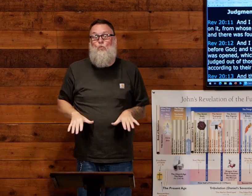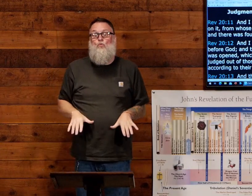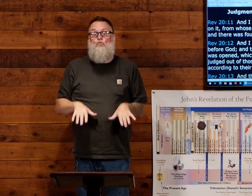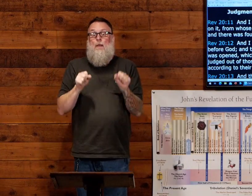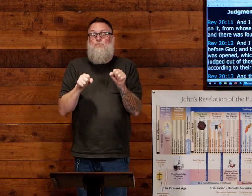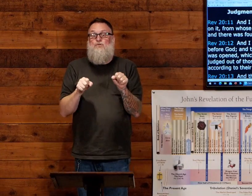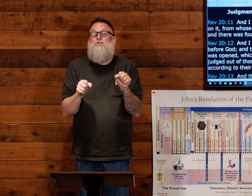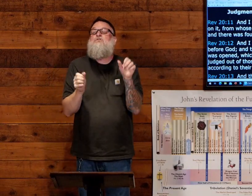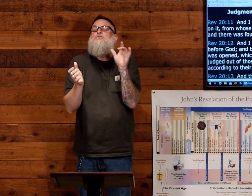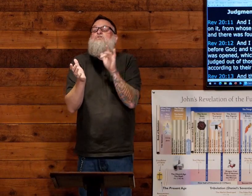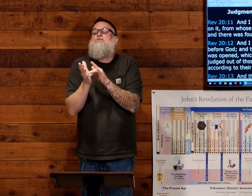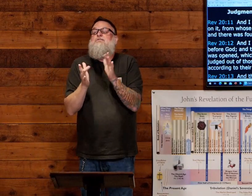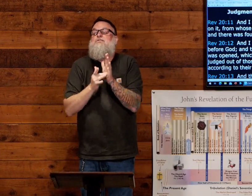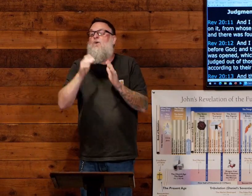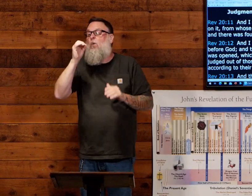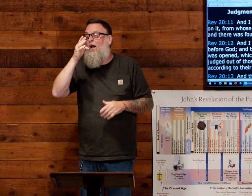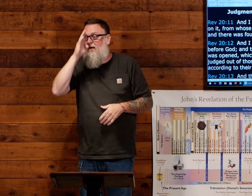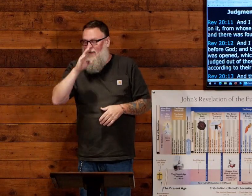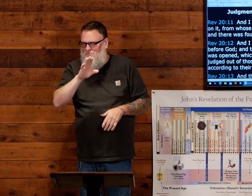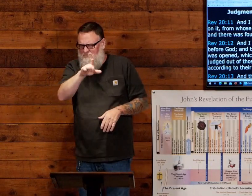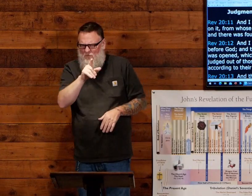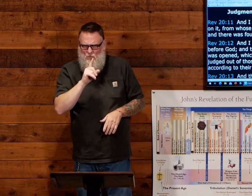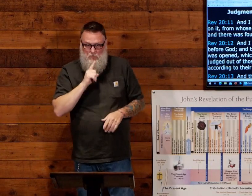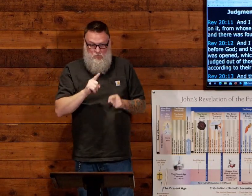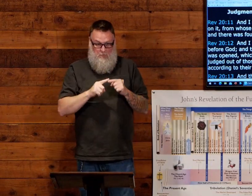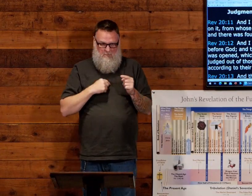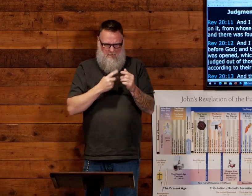Lynn asked me a question in the rapture.